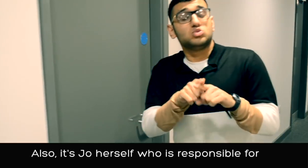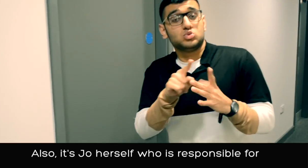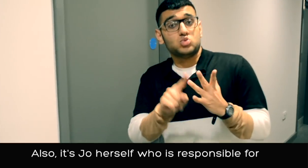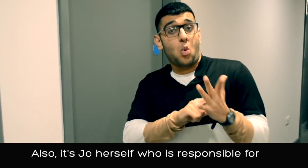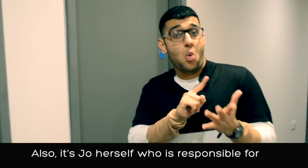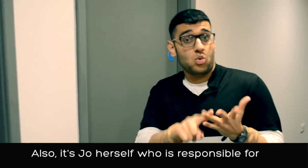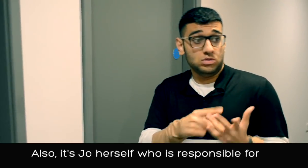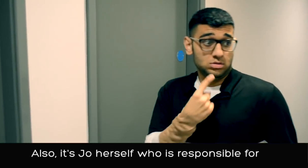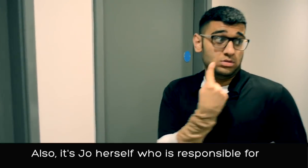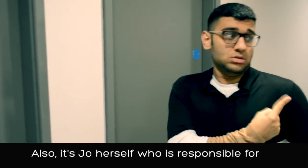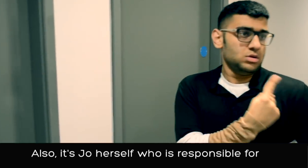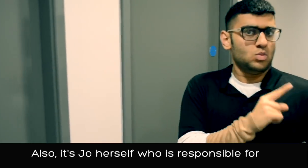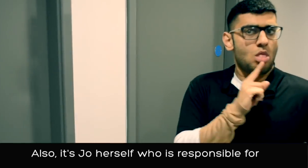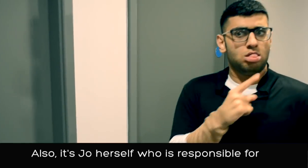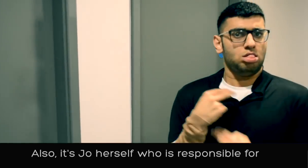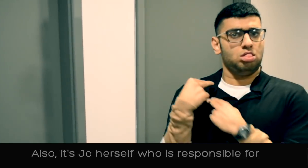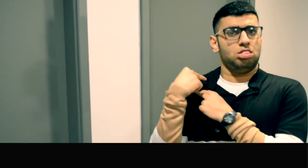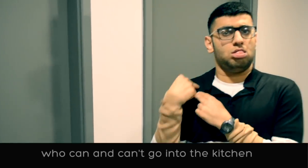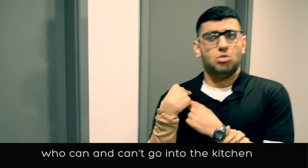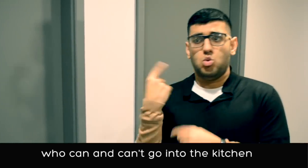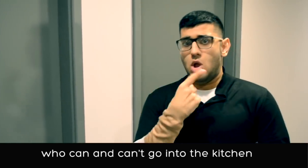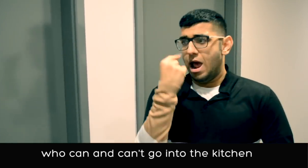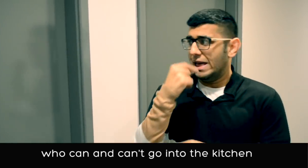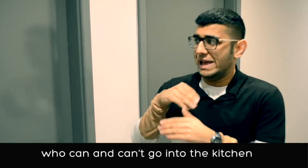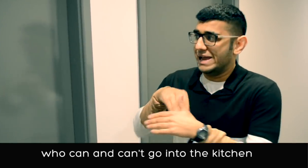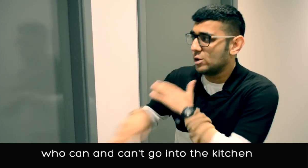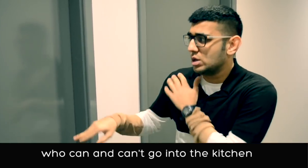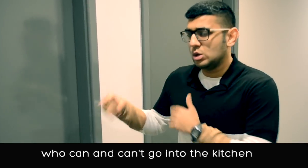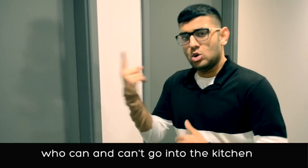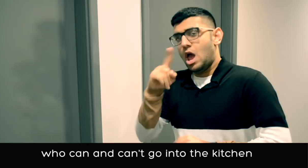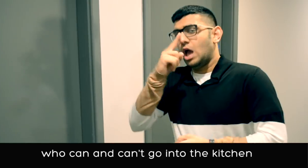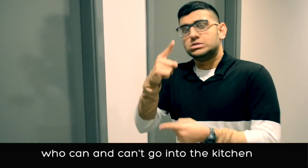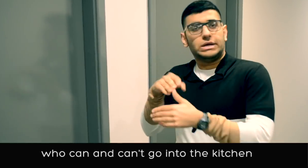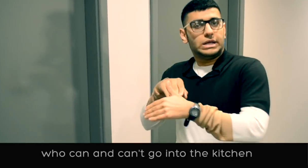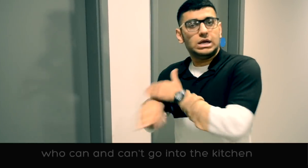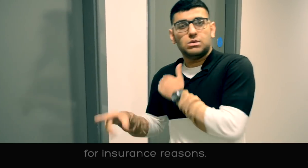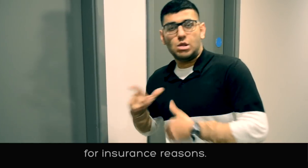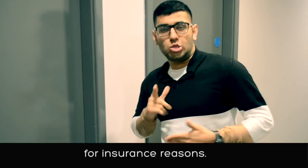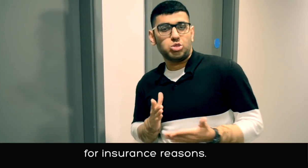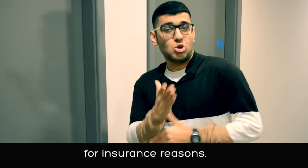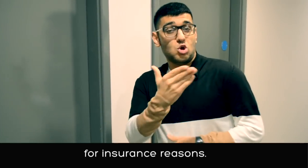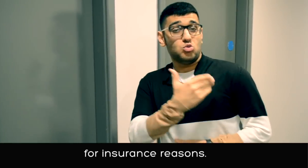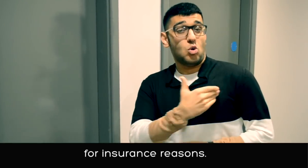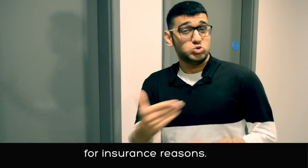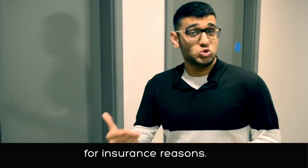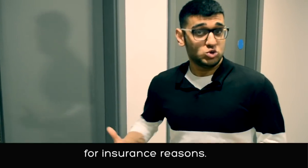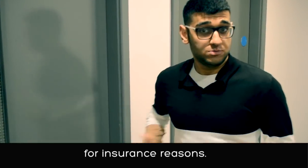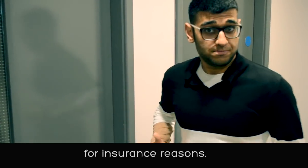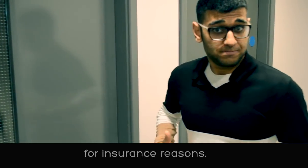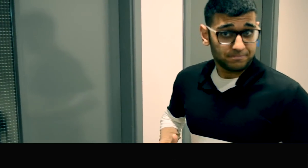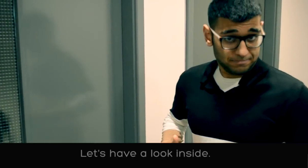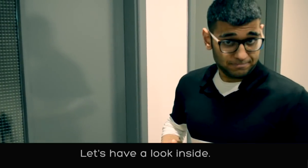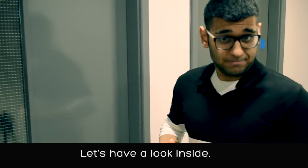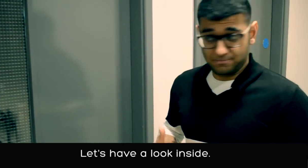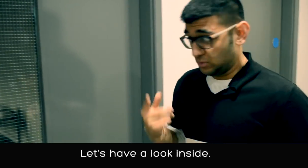Also, it's Jo herself who is responsible for who can and can't go into the kitchen for insurance reasons. Let's have a look